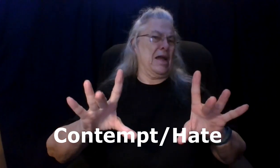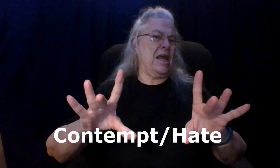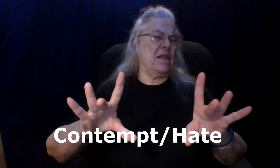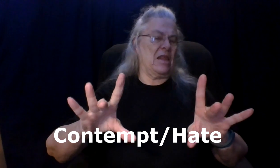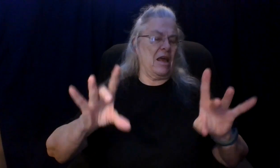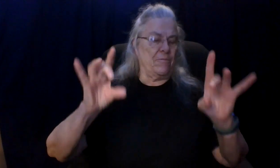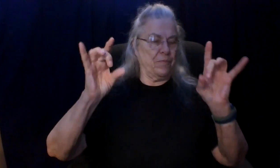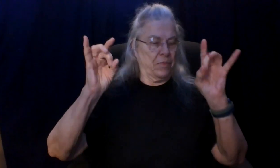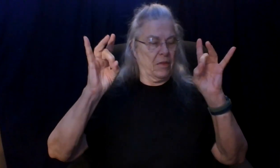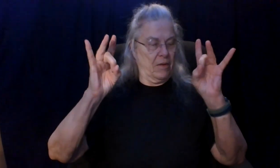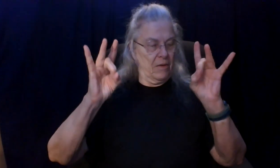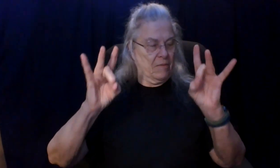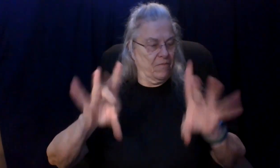that.